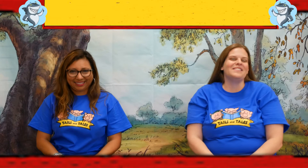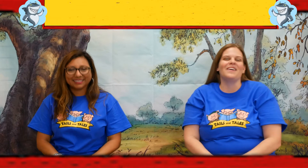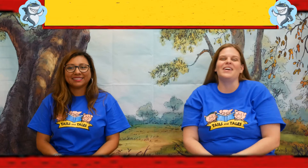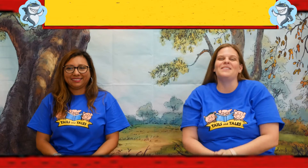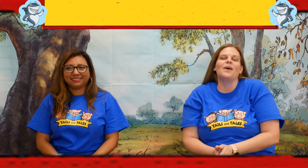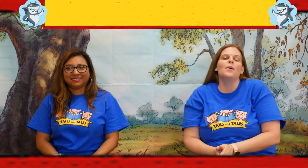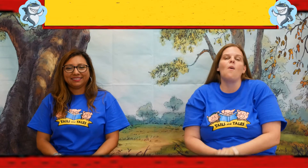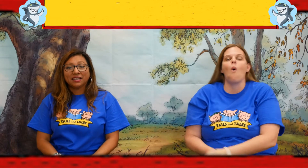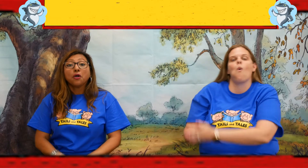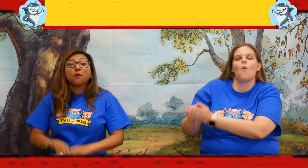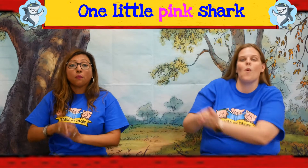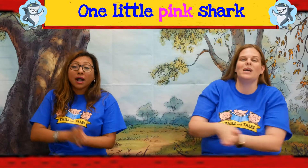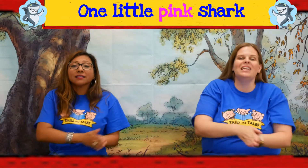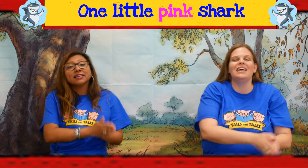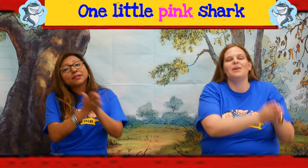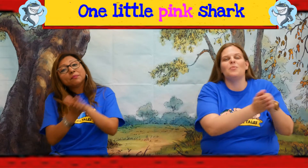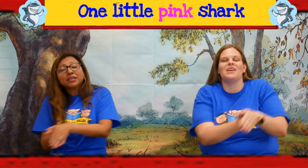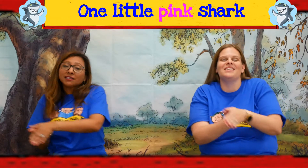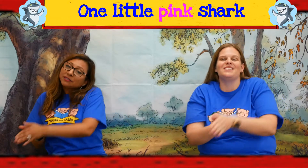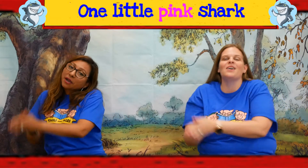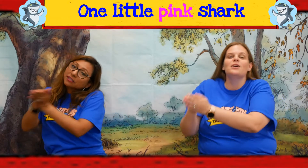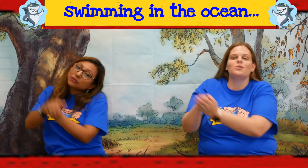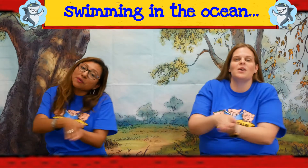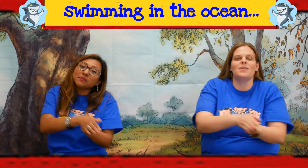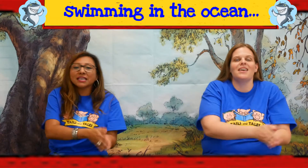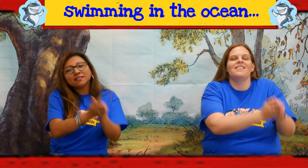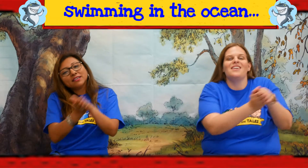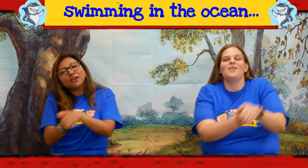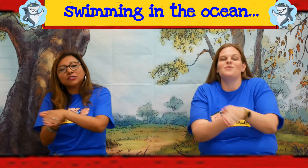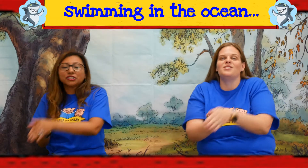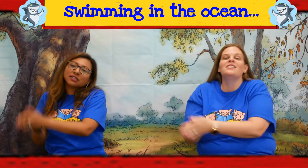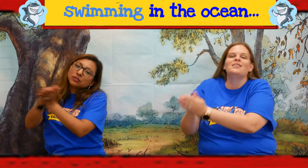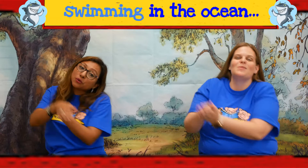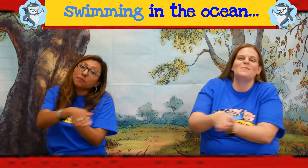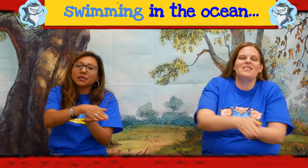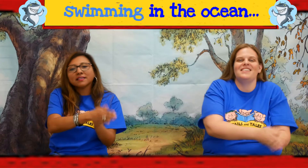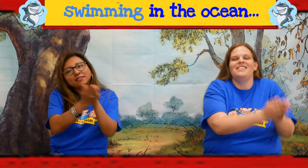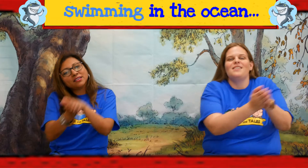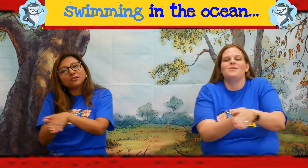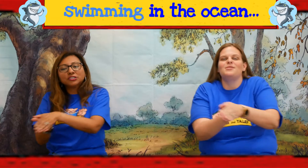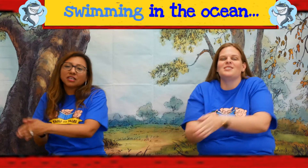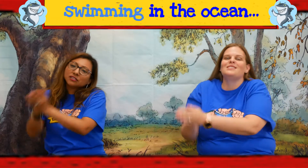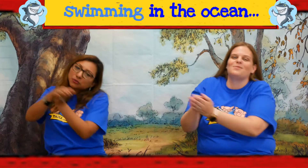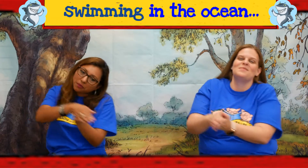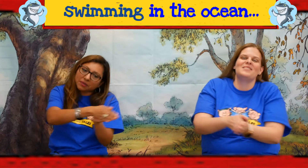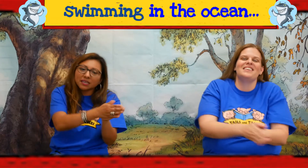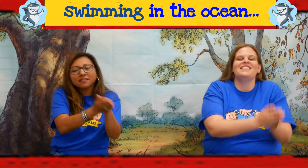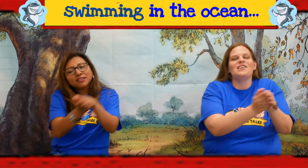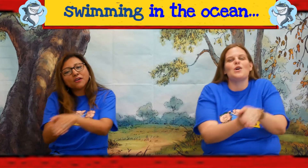it. All right, here we go. One little pink shark swimming in the ocean, swimming in the ocean, swimming in the